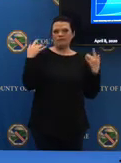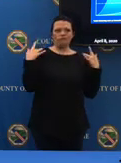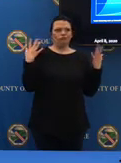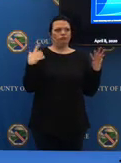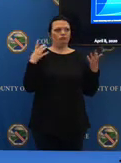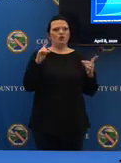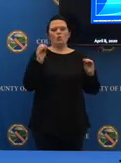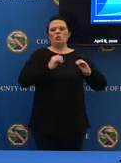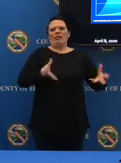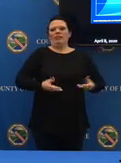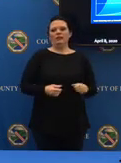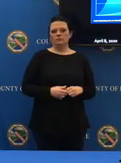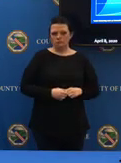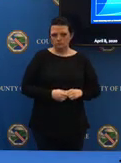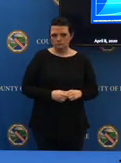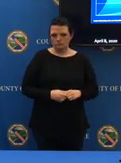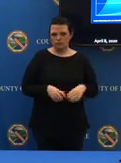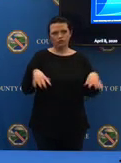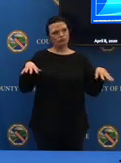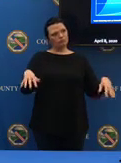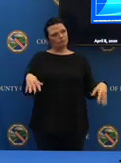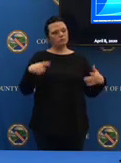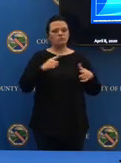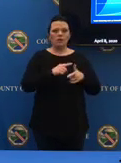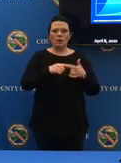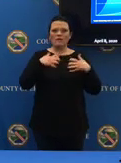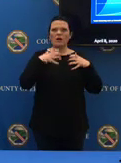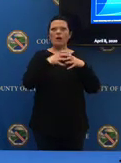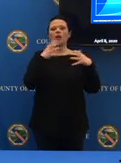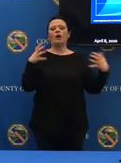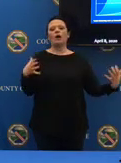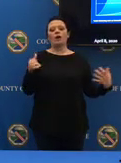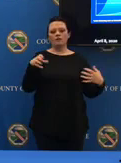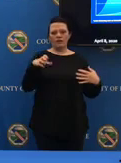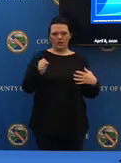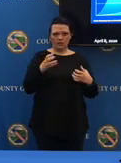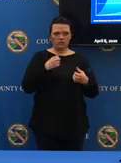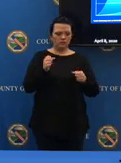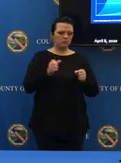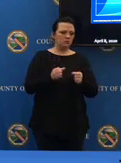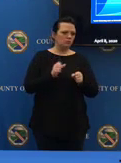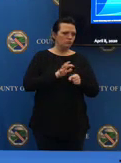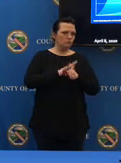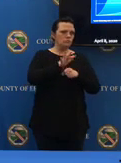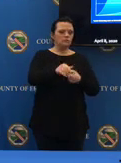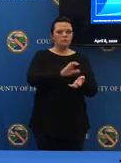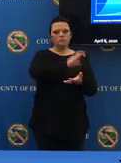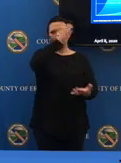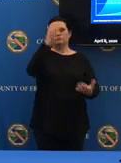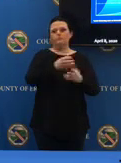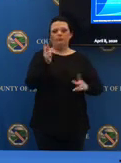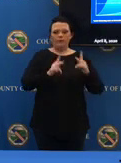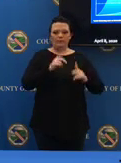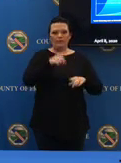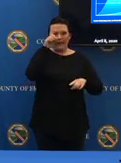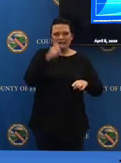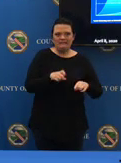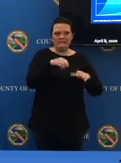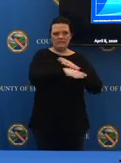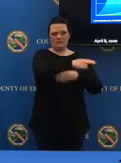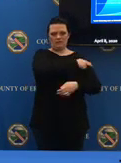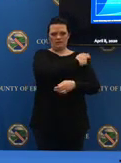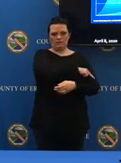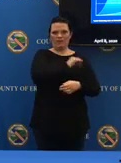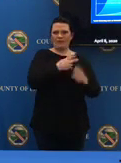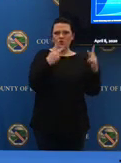a tremendous amount of cases and a tremendous amount of individuals who required hospitalization in a very short period of time. That's the worst case